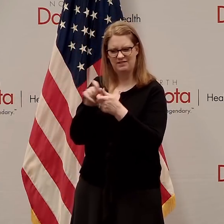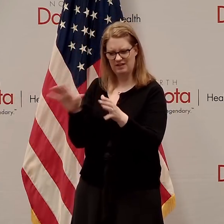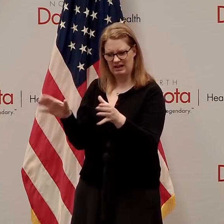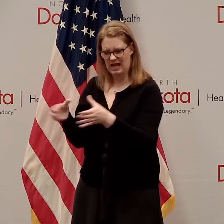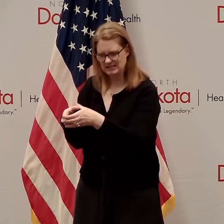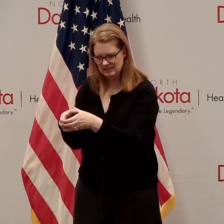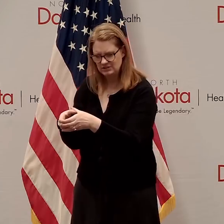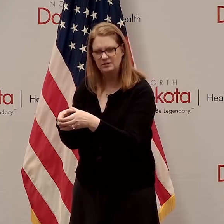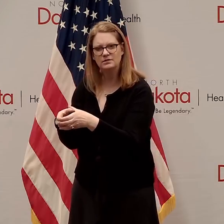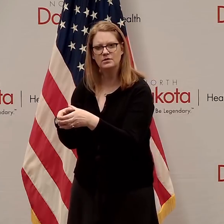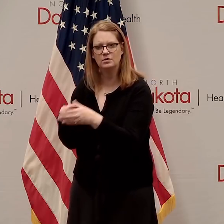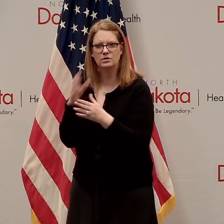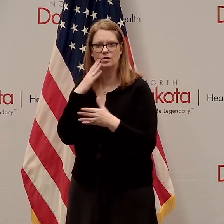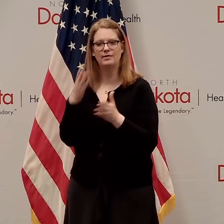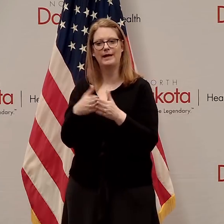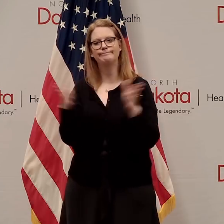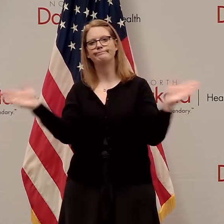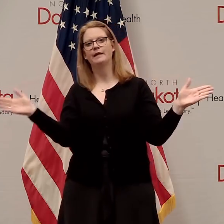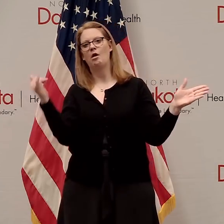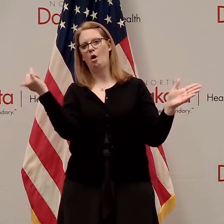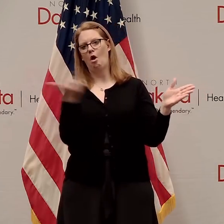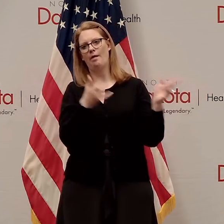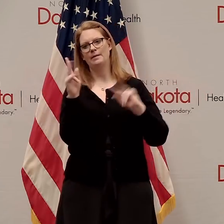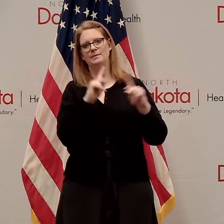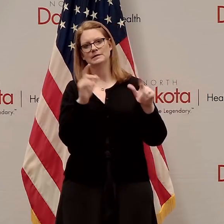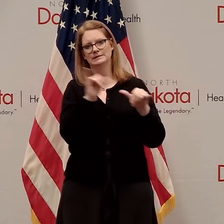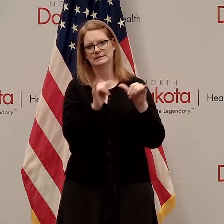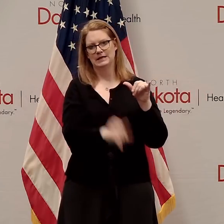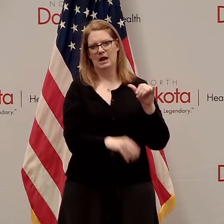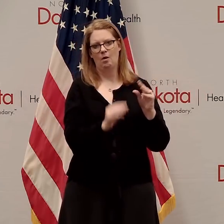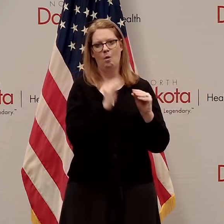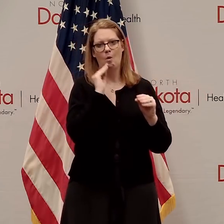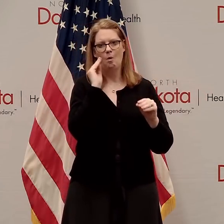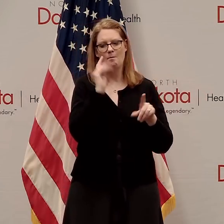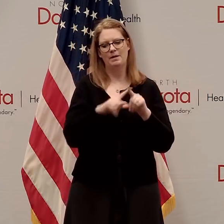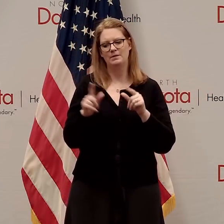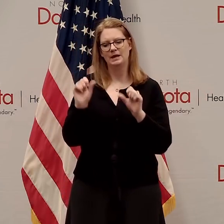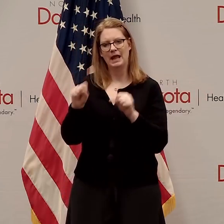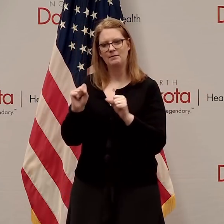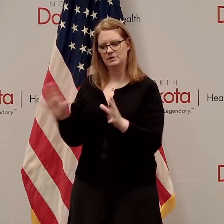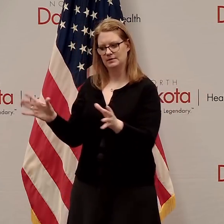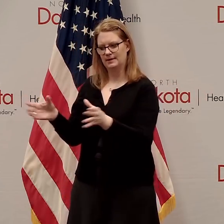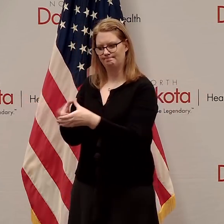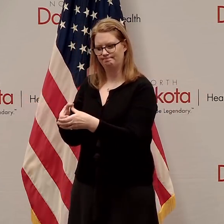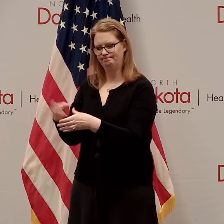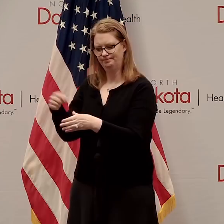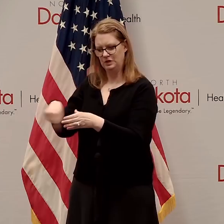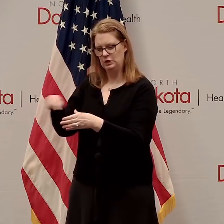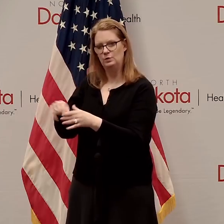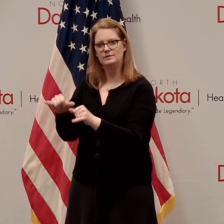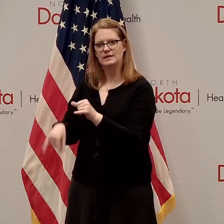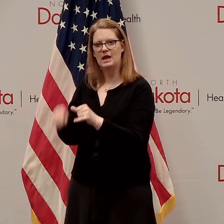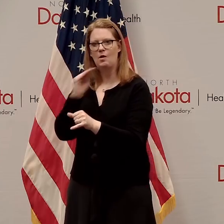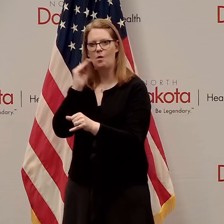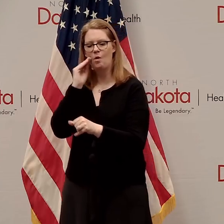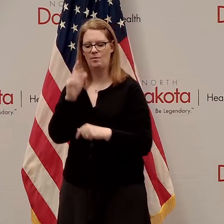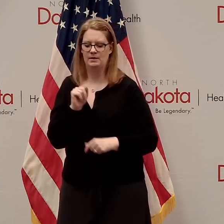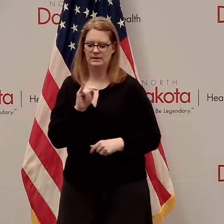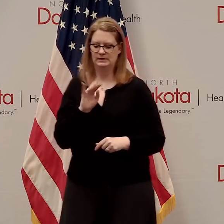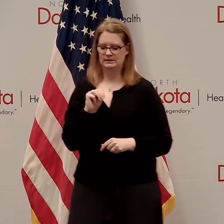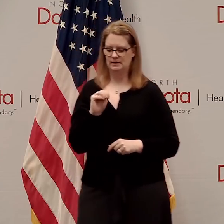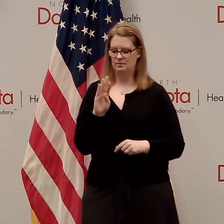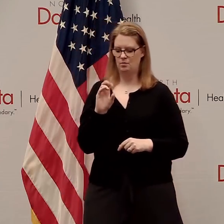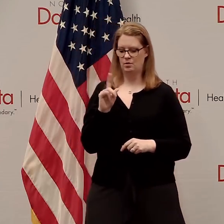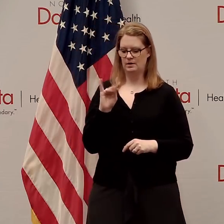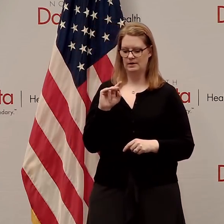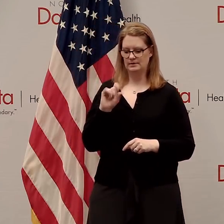the broad base, everybody stay at home isolation. And again, talking to the developers, Tim Brookings, they're working on